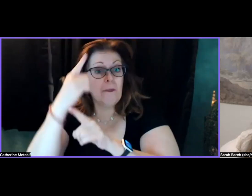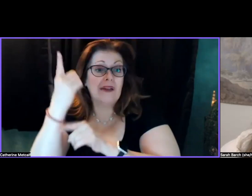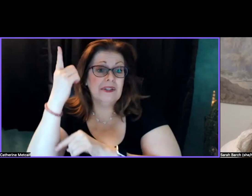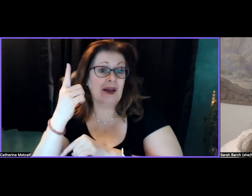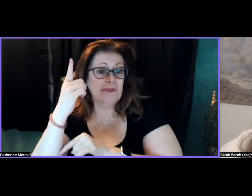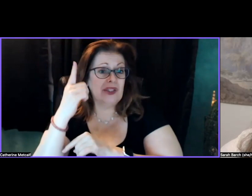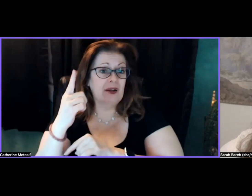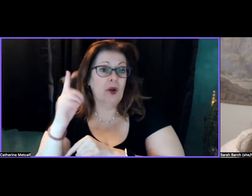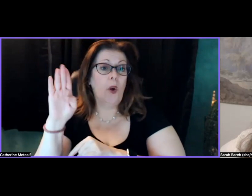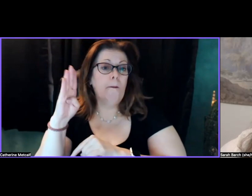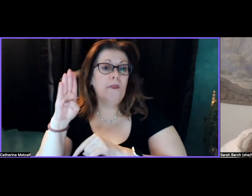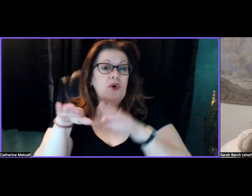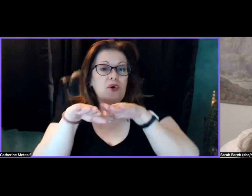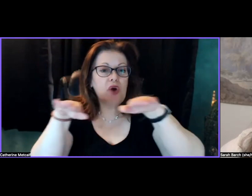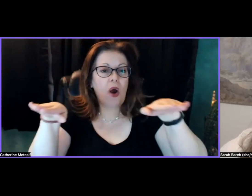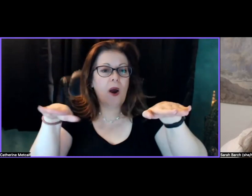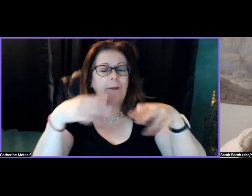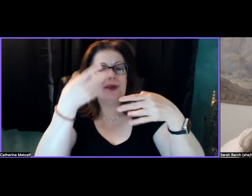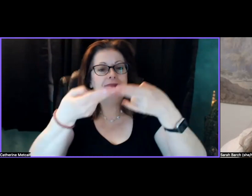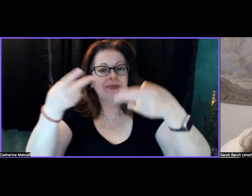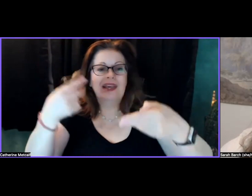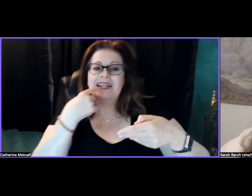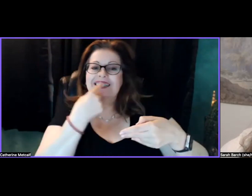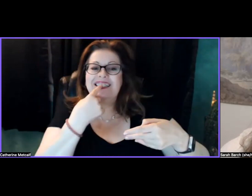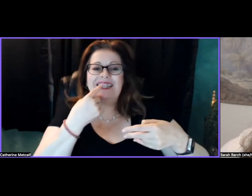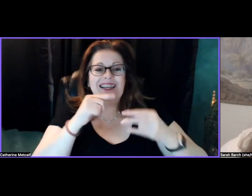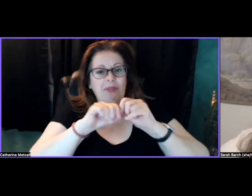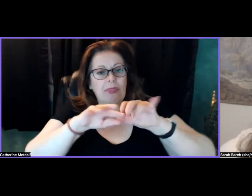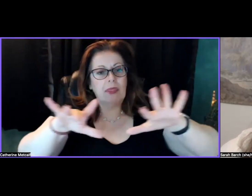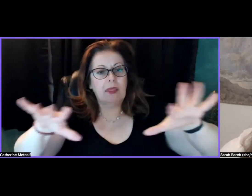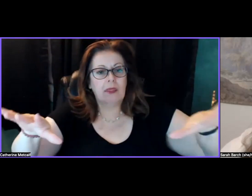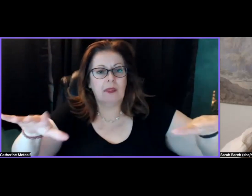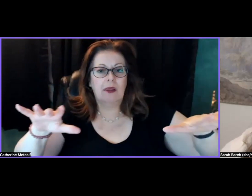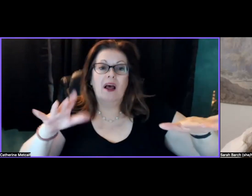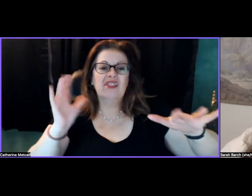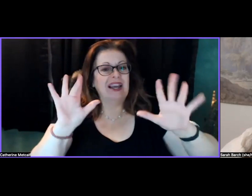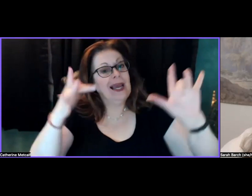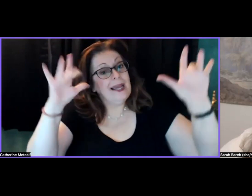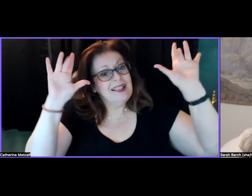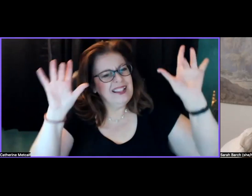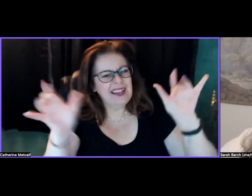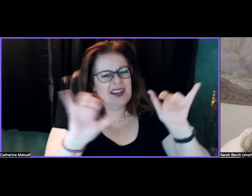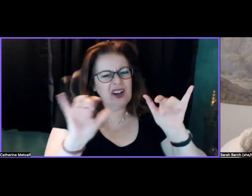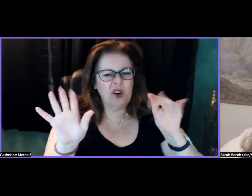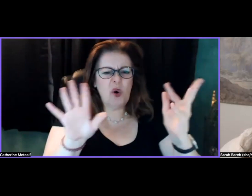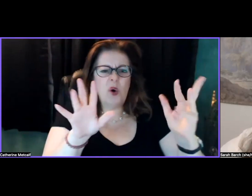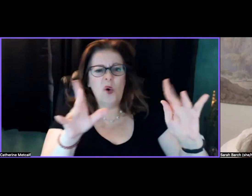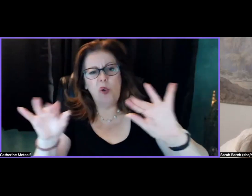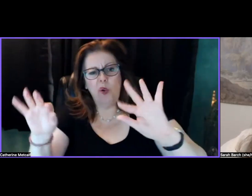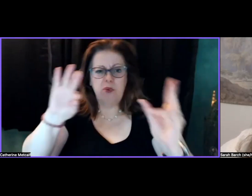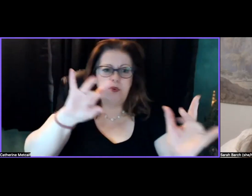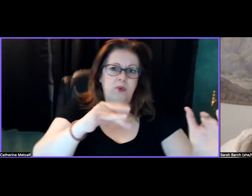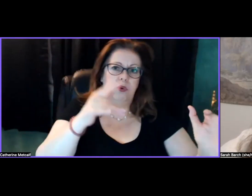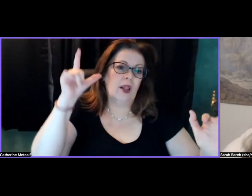carpet, their teeth were scattered on the ground like glitter, glowing by the light of the